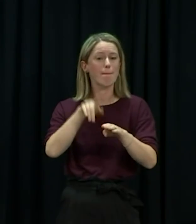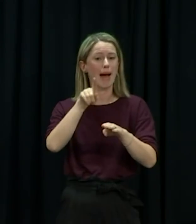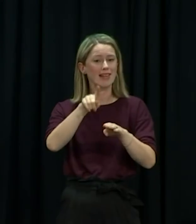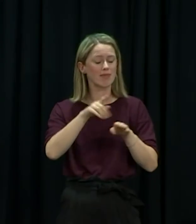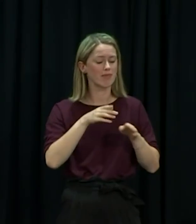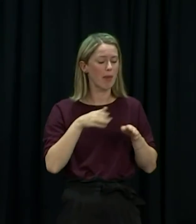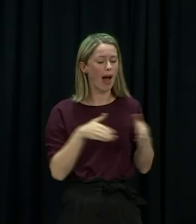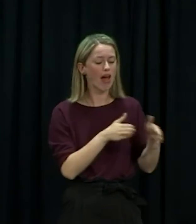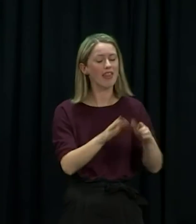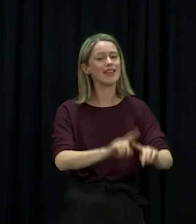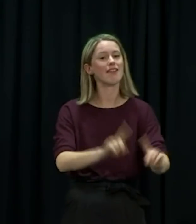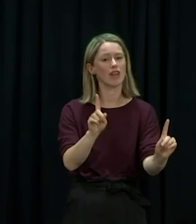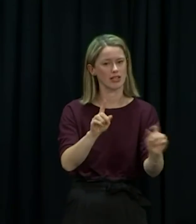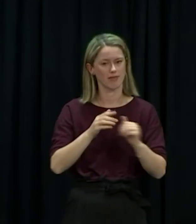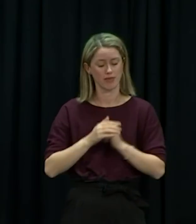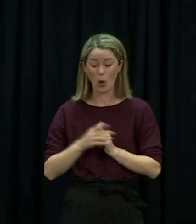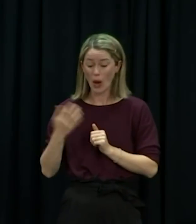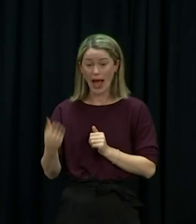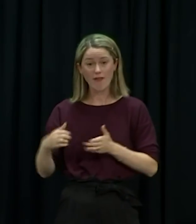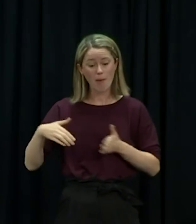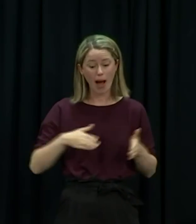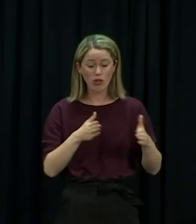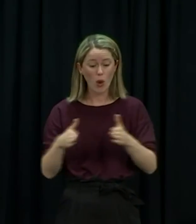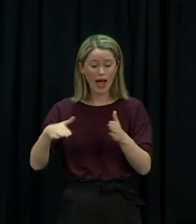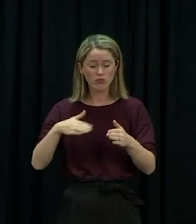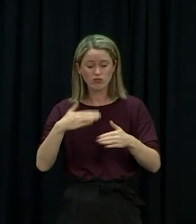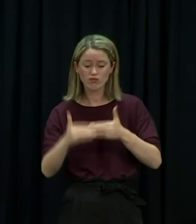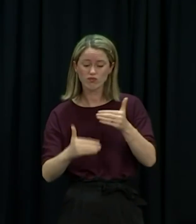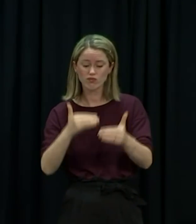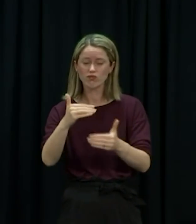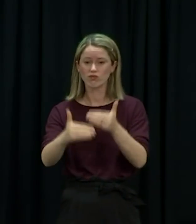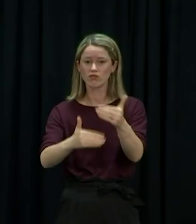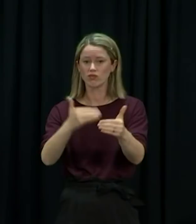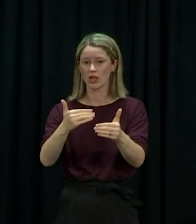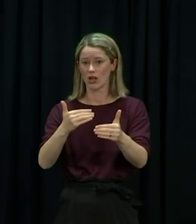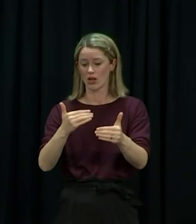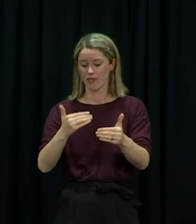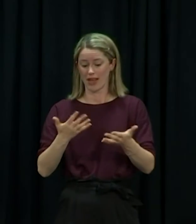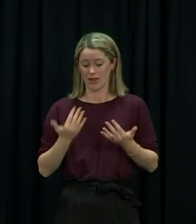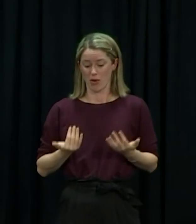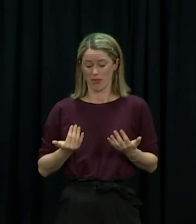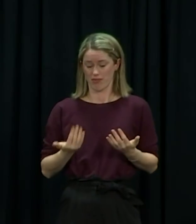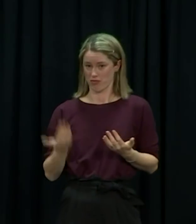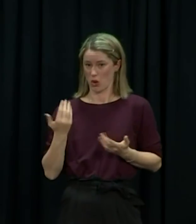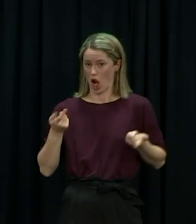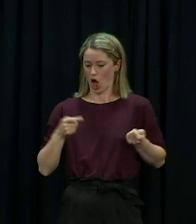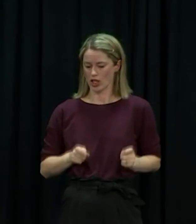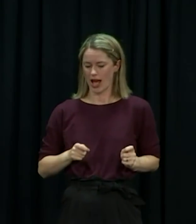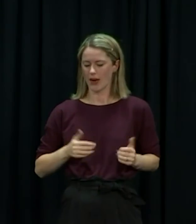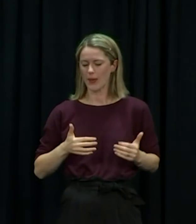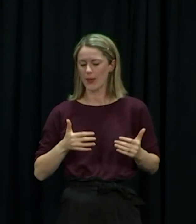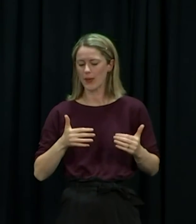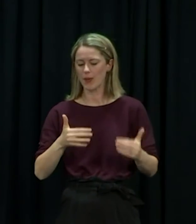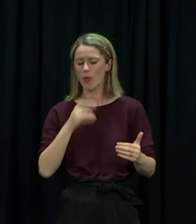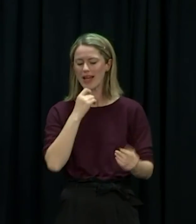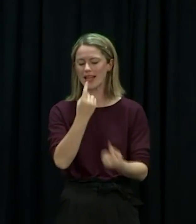it changes. We have a pathway forward, and we remain in a very strong position to make the transition from lockdown restrictions to the